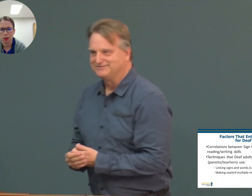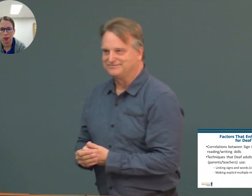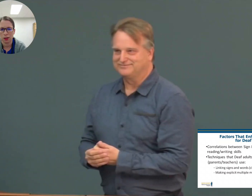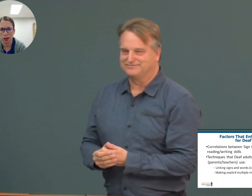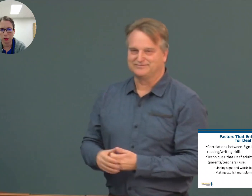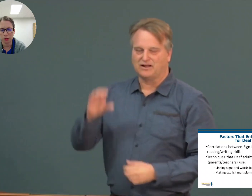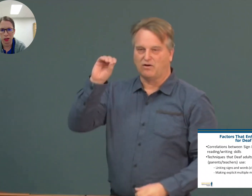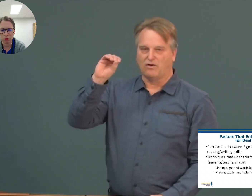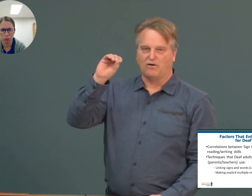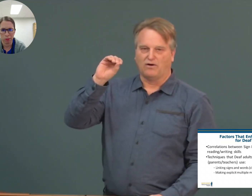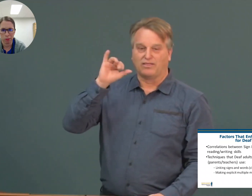in that story.